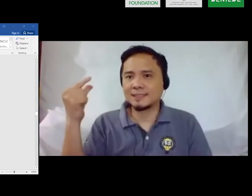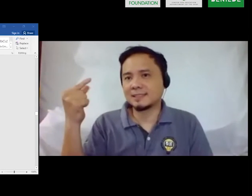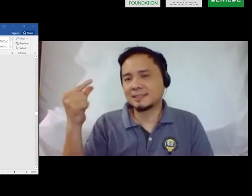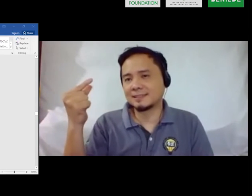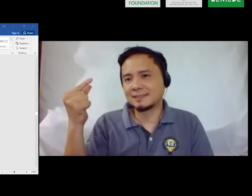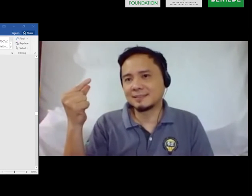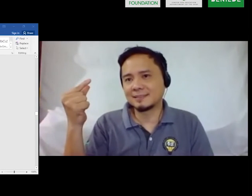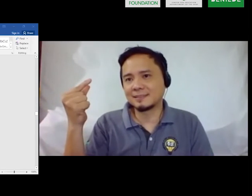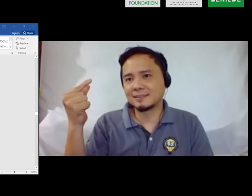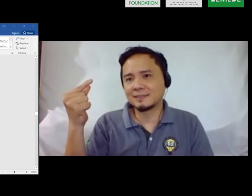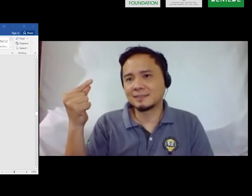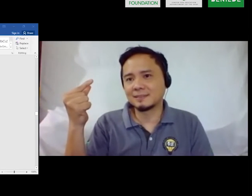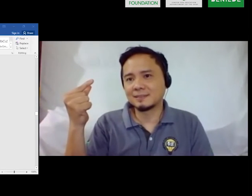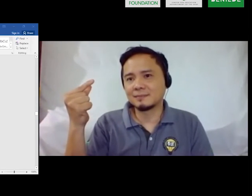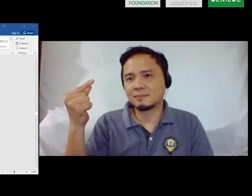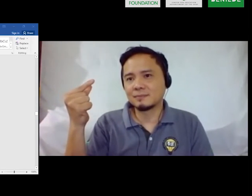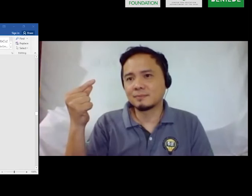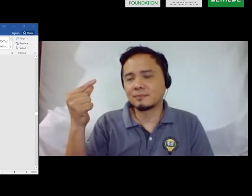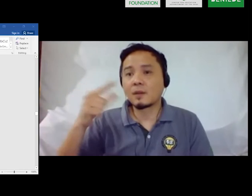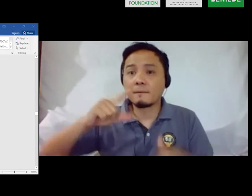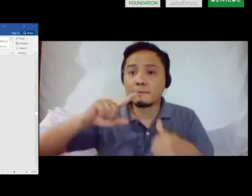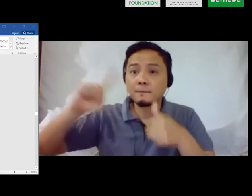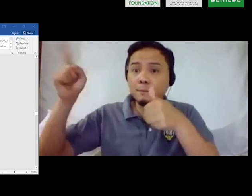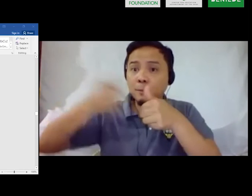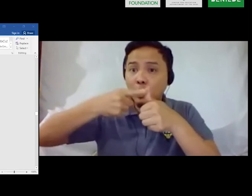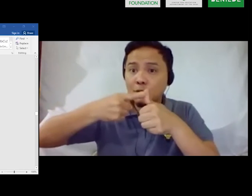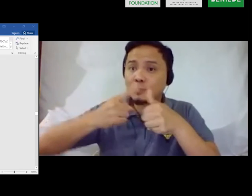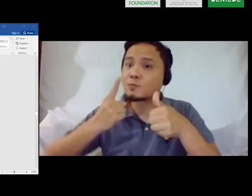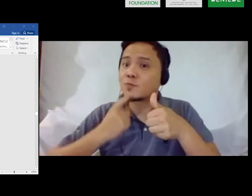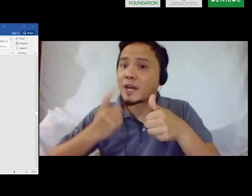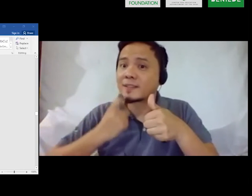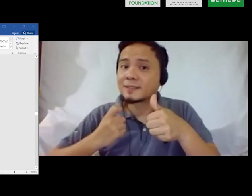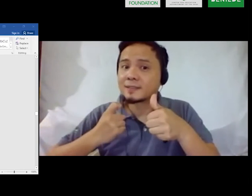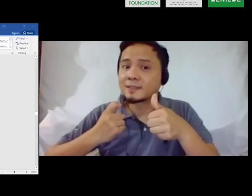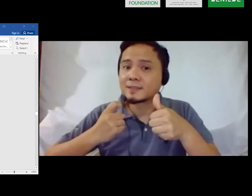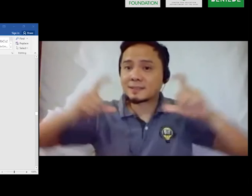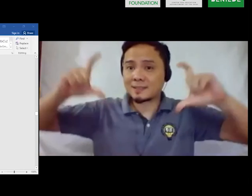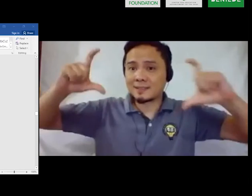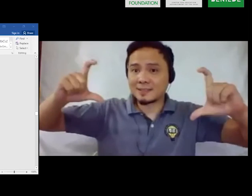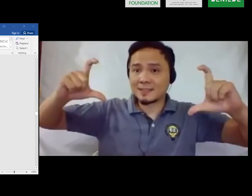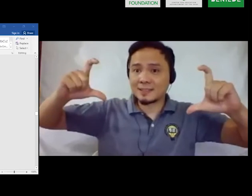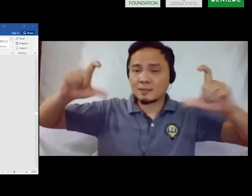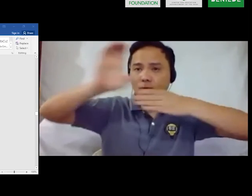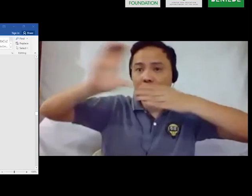The first sentence, the subject of the sentence, is a whole sentence.